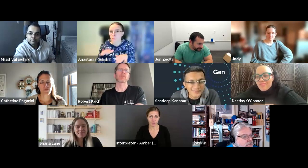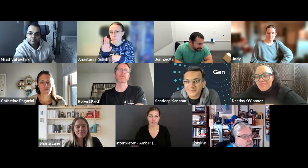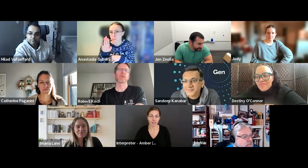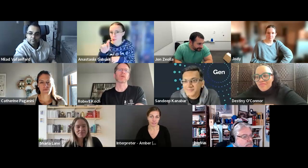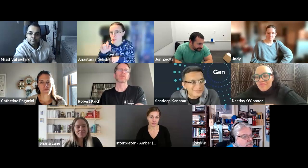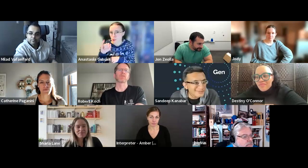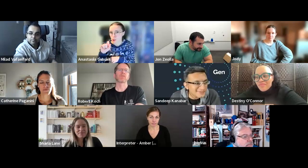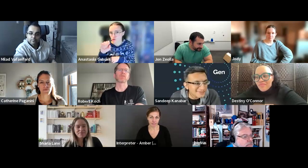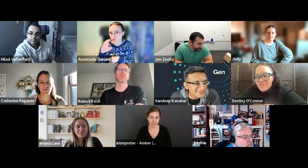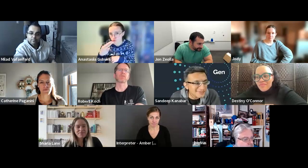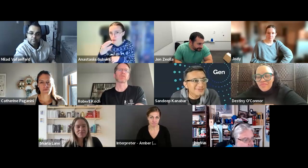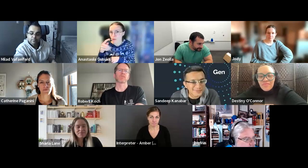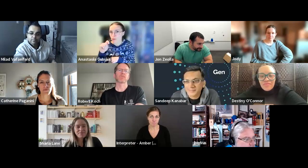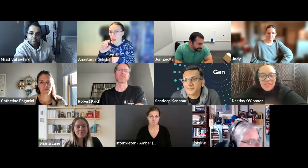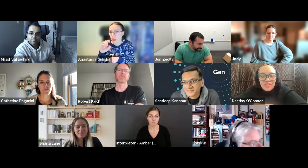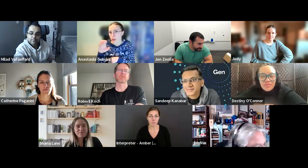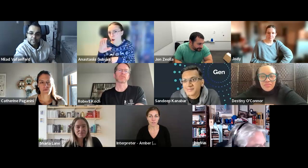and I'm on the accessibility team.